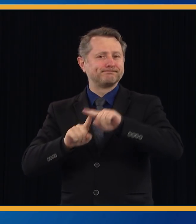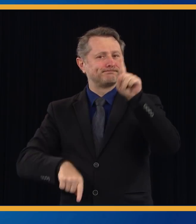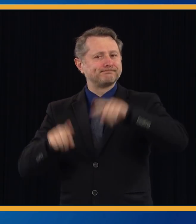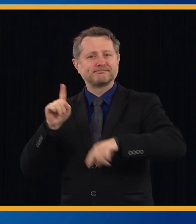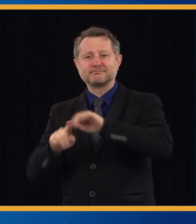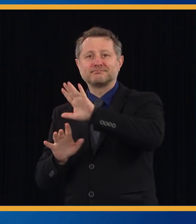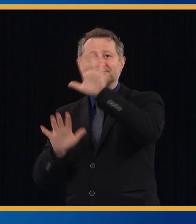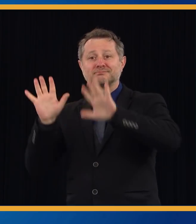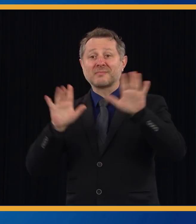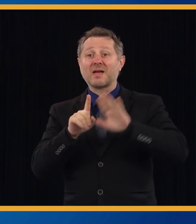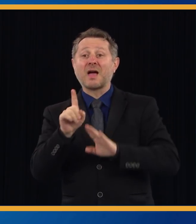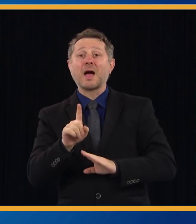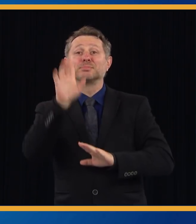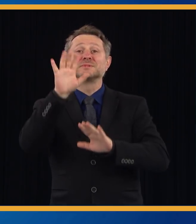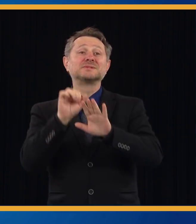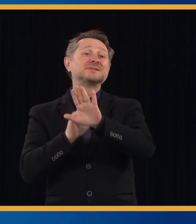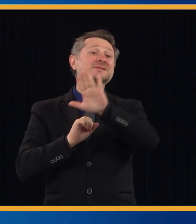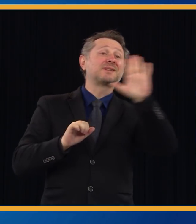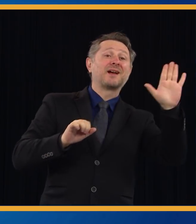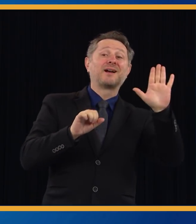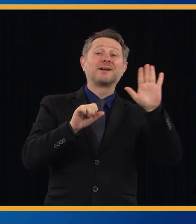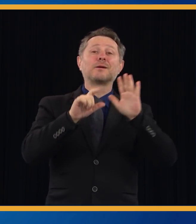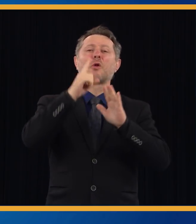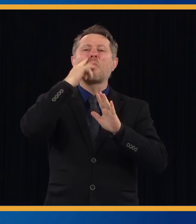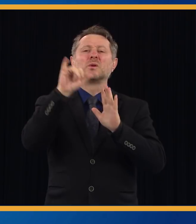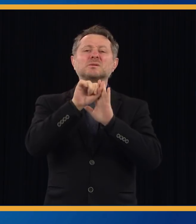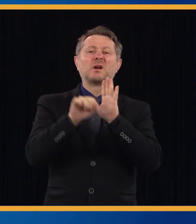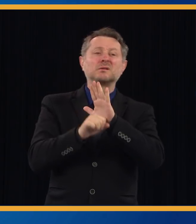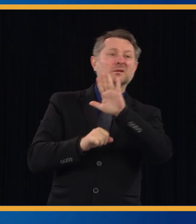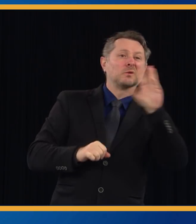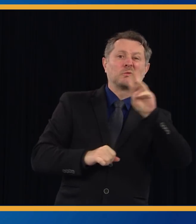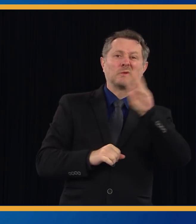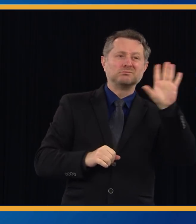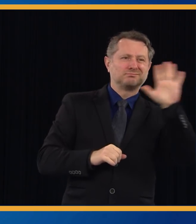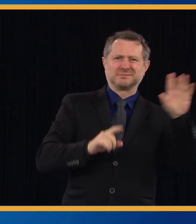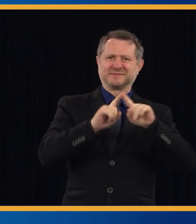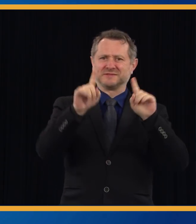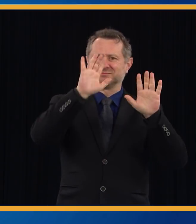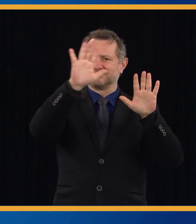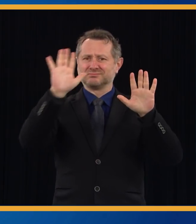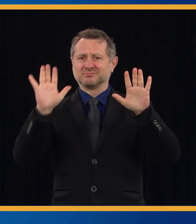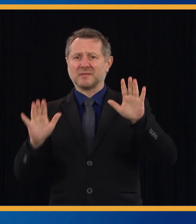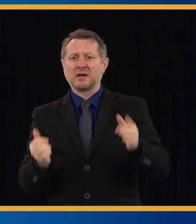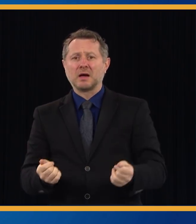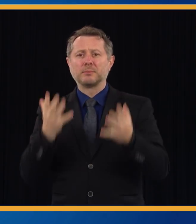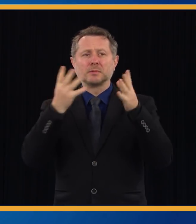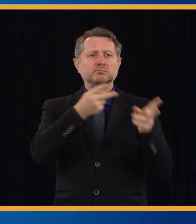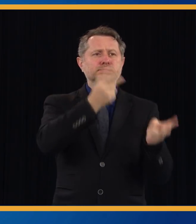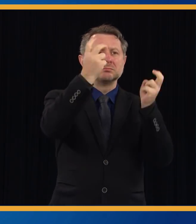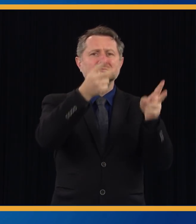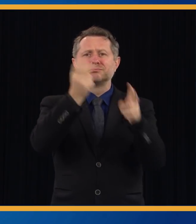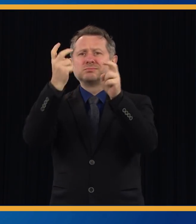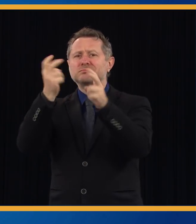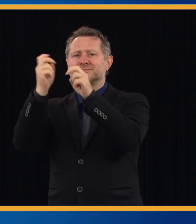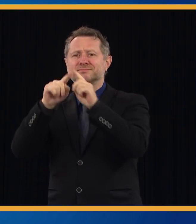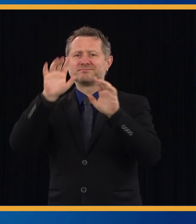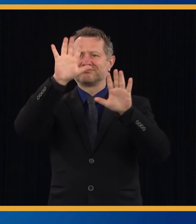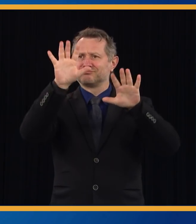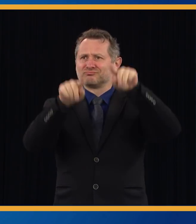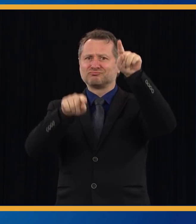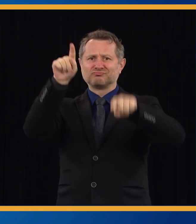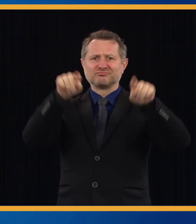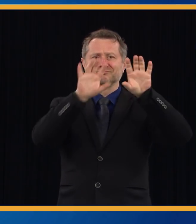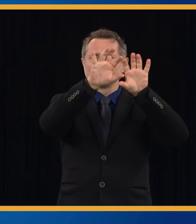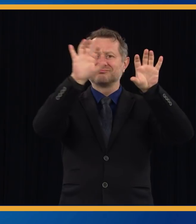in the Midwest, even out west. And we have very different hospitalization rates, so we look at the rates all across the state as well as across the